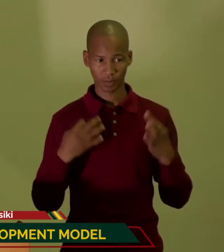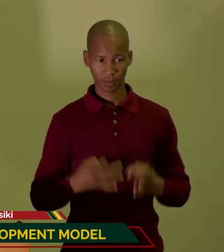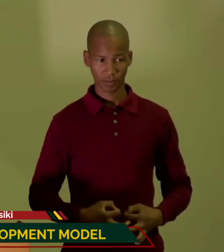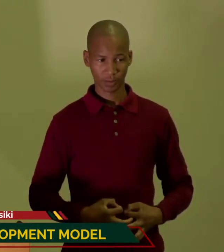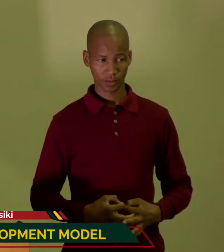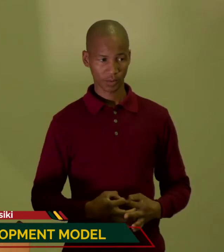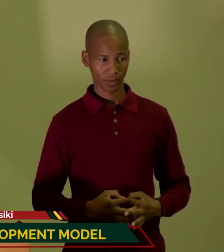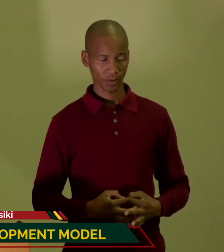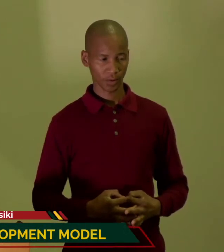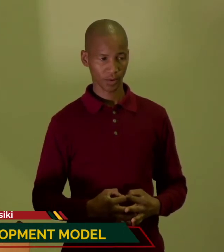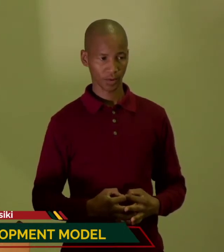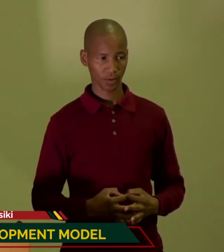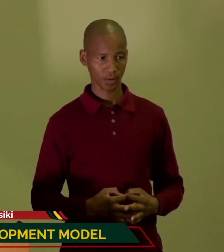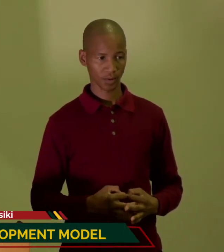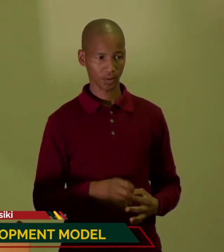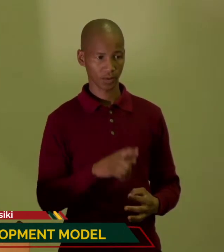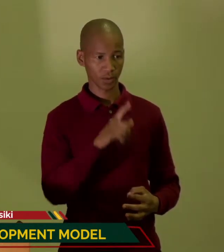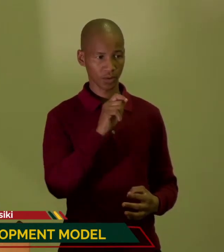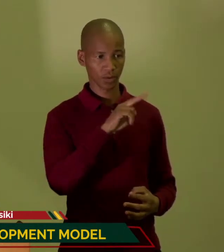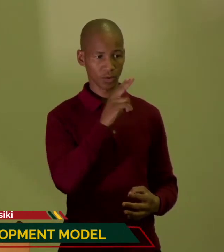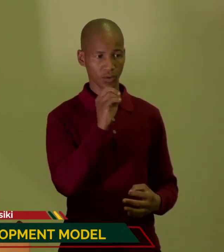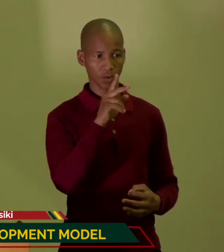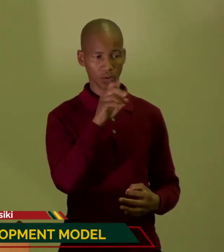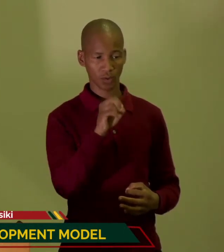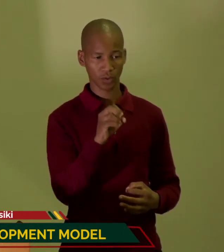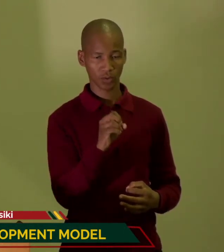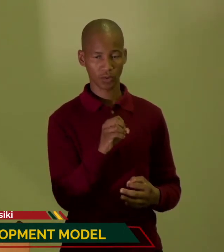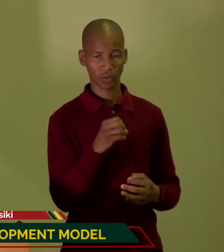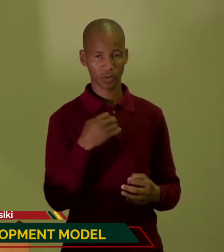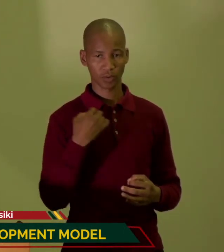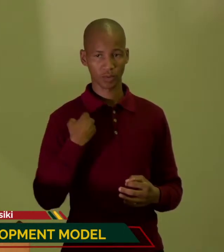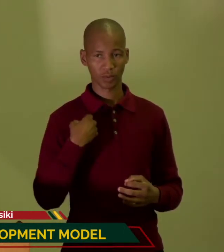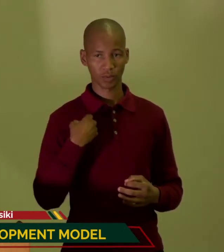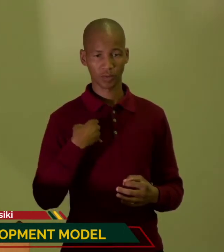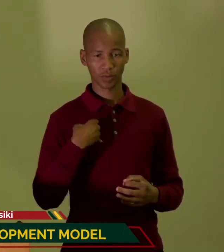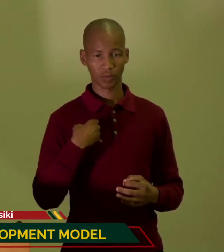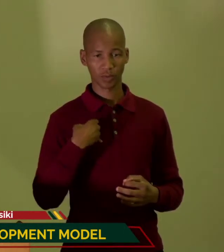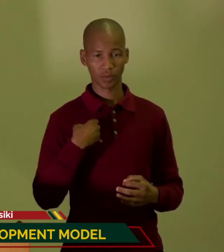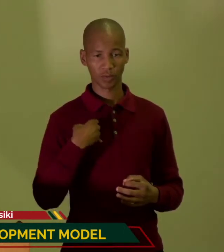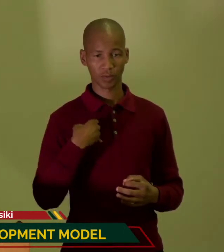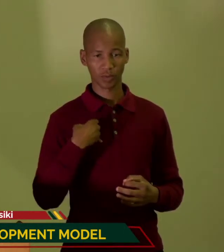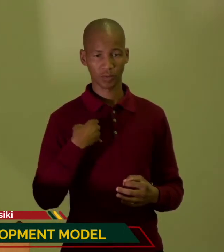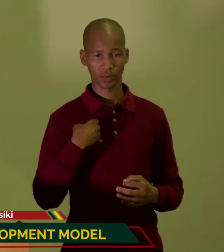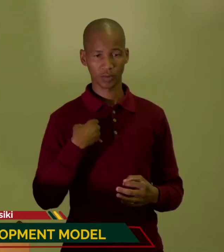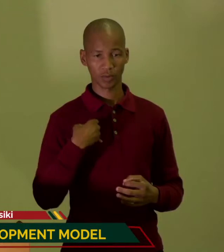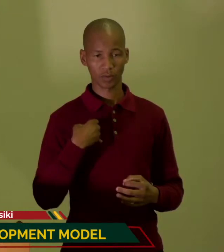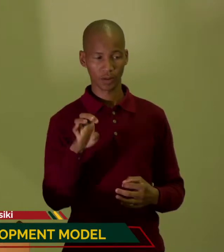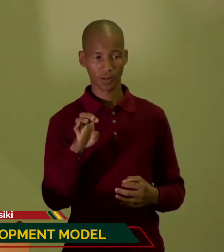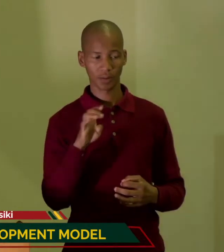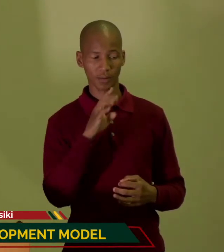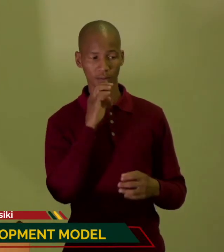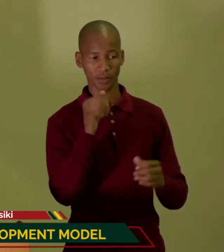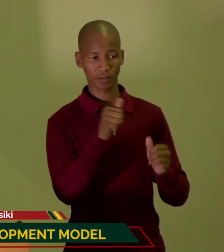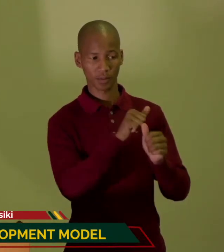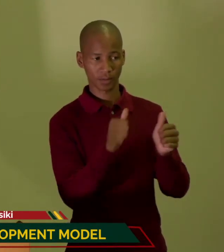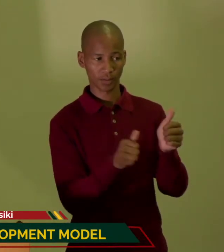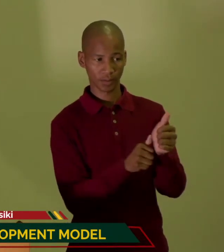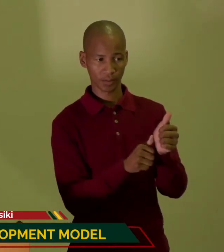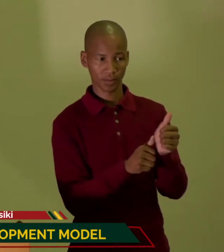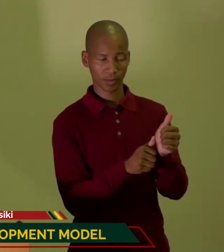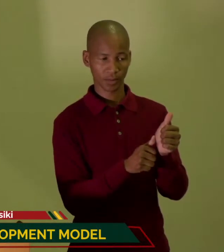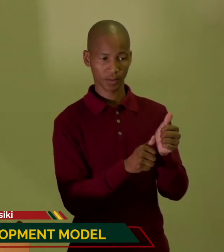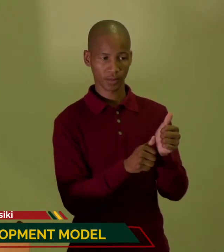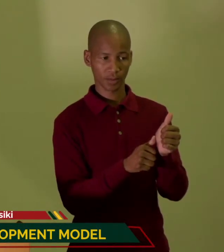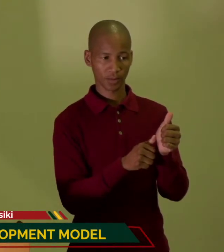O Utok Oso Kanyile, who is the deputy executive mayor,